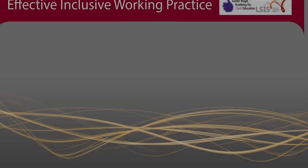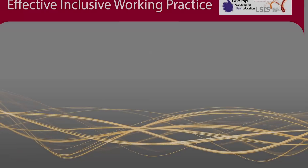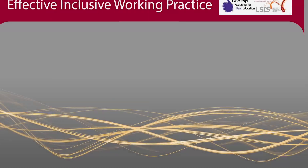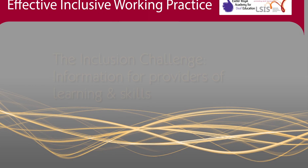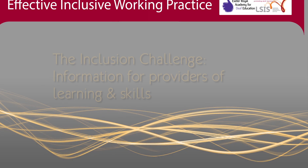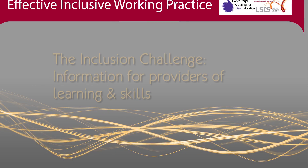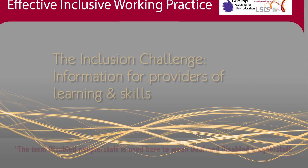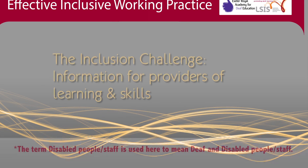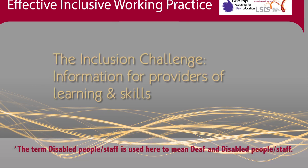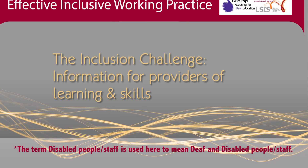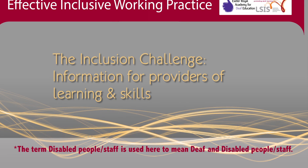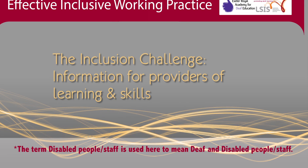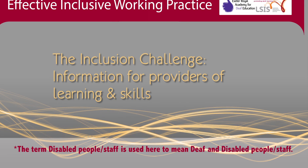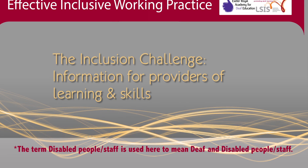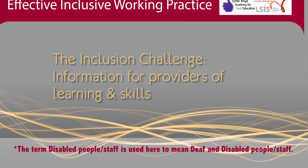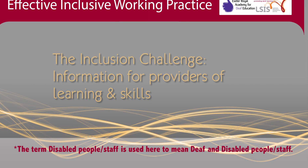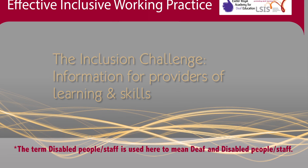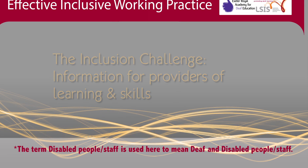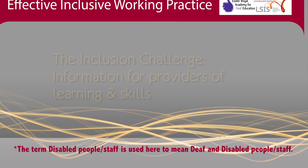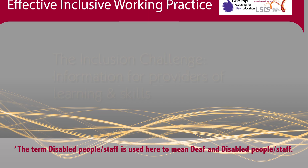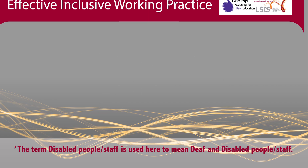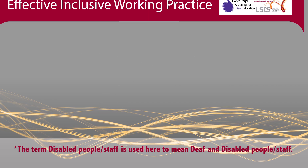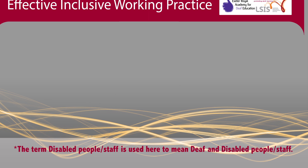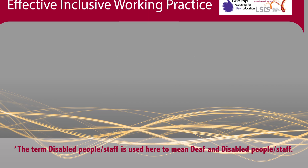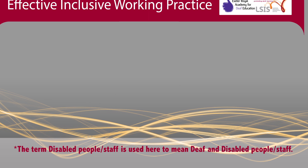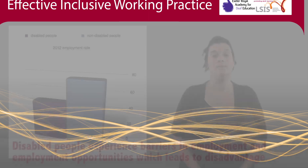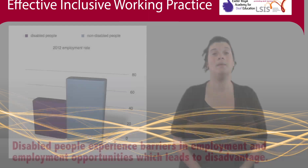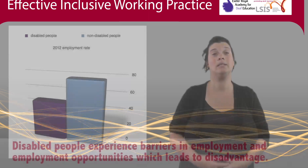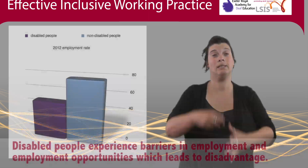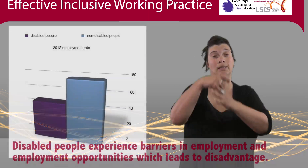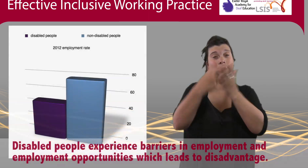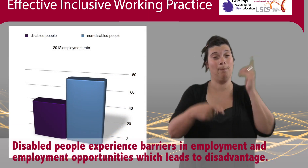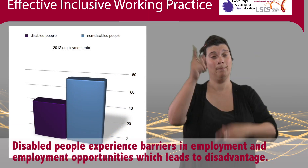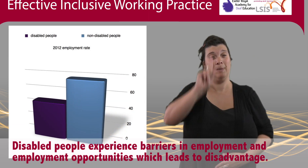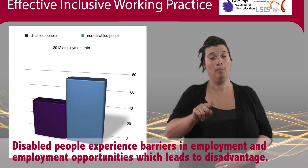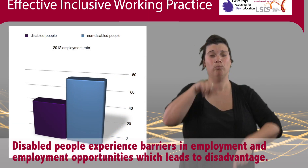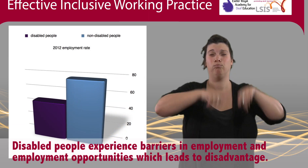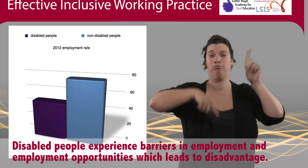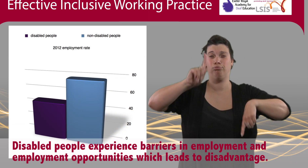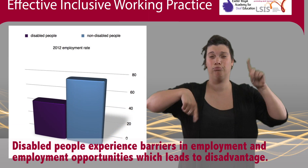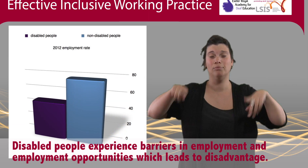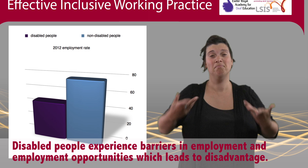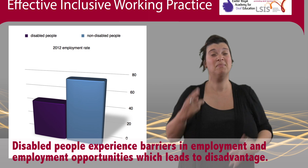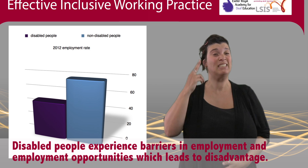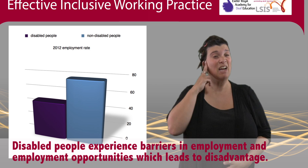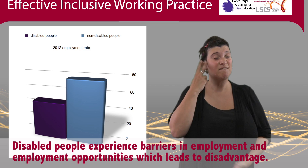Effective inclusive working practice, the inclusion challenge. Disabled people experience barriers in employment and